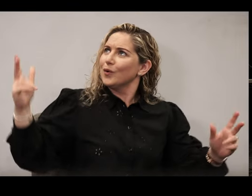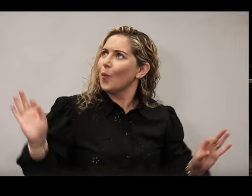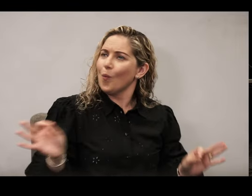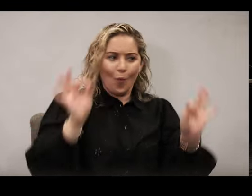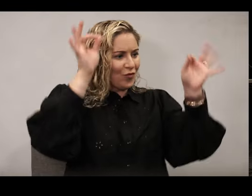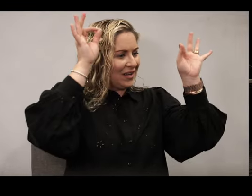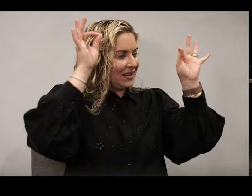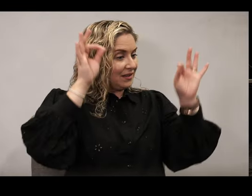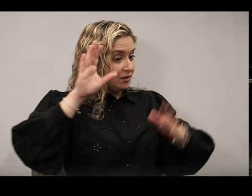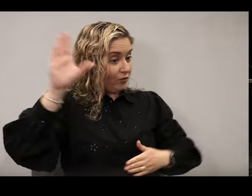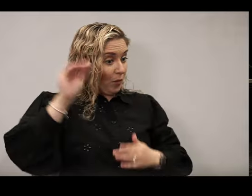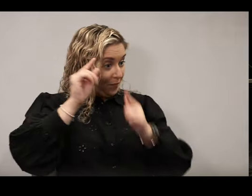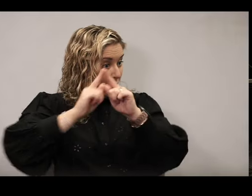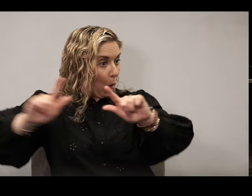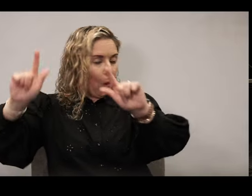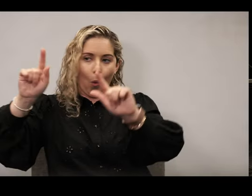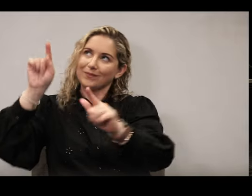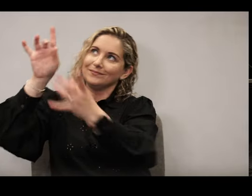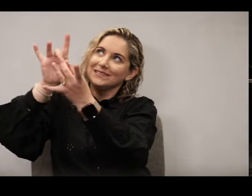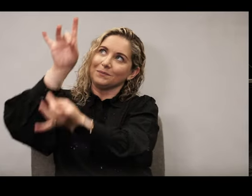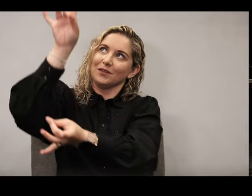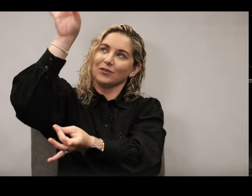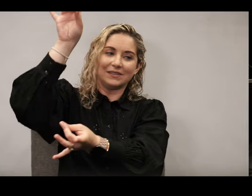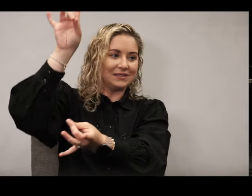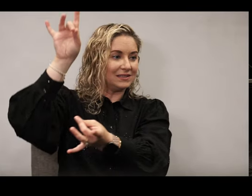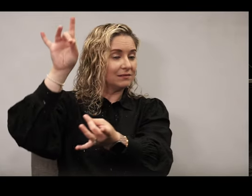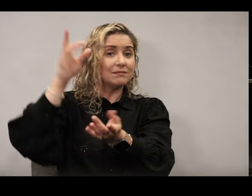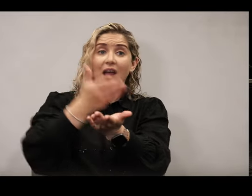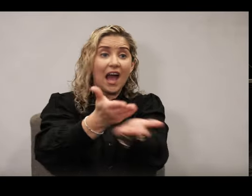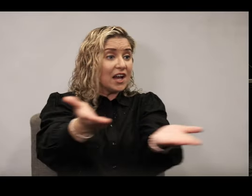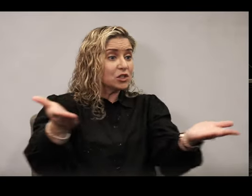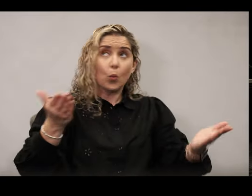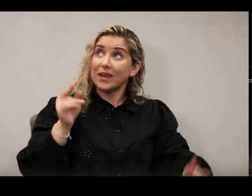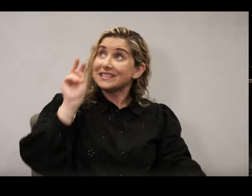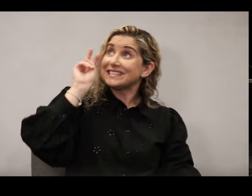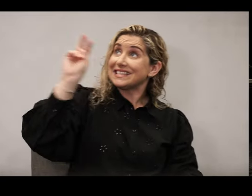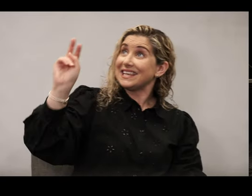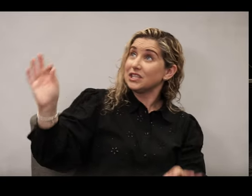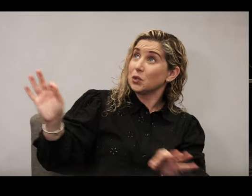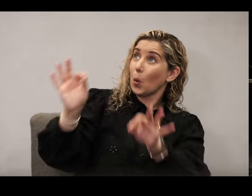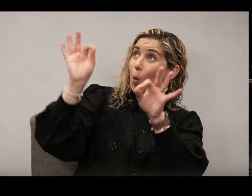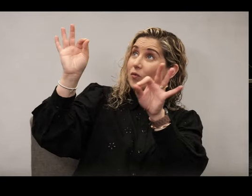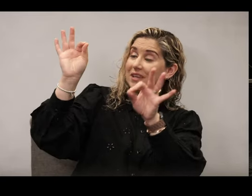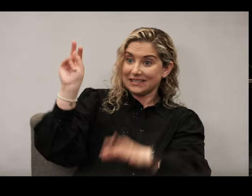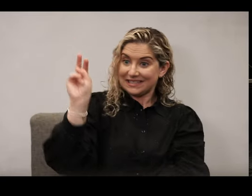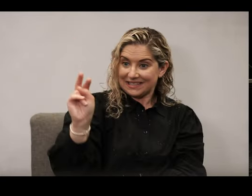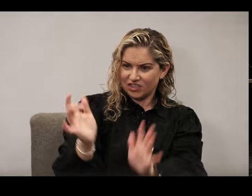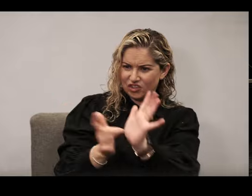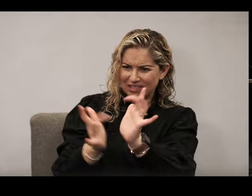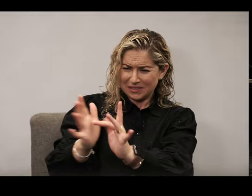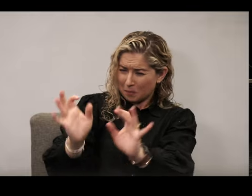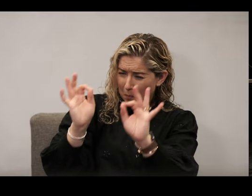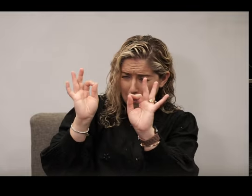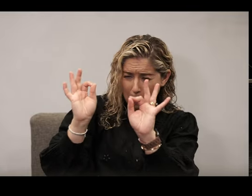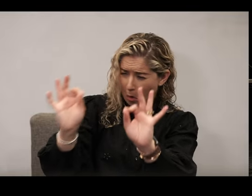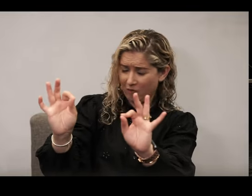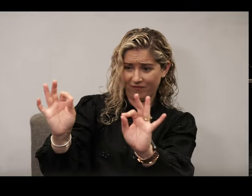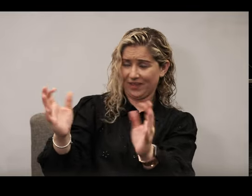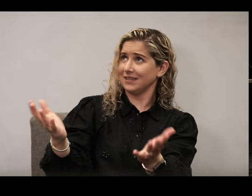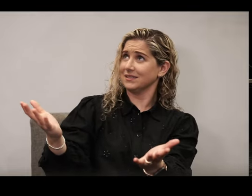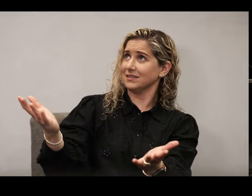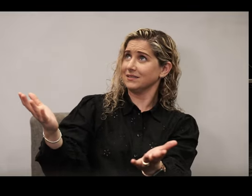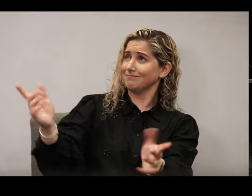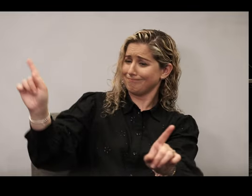Spirit. As we look on the Lord's glory displayed perfectly in Jesus, the perfect image of God,